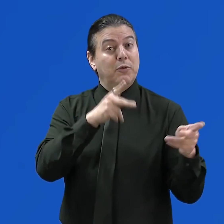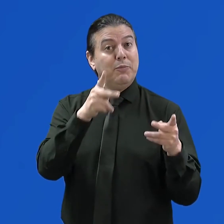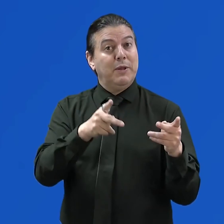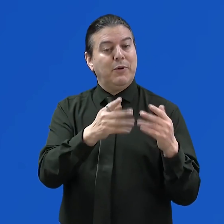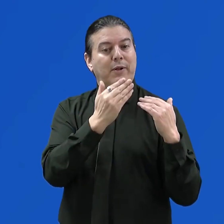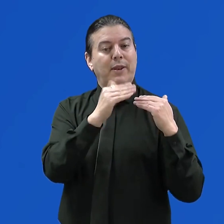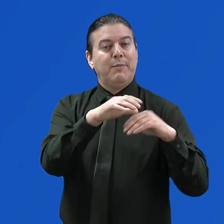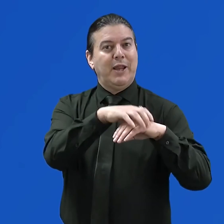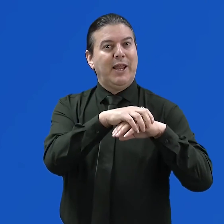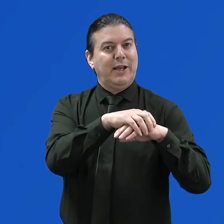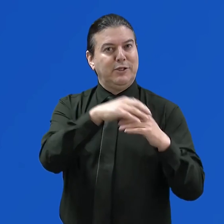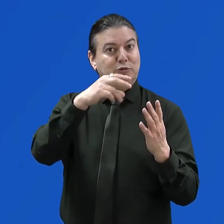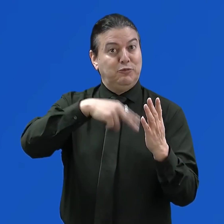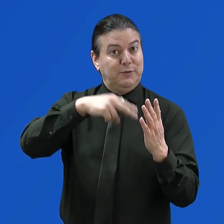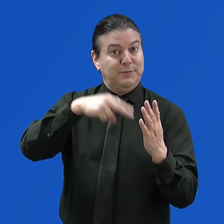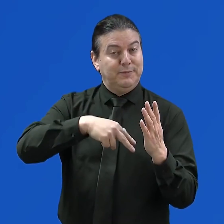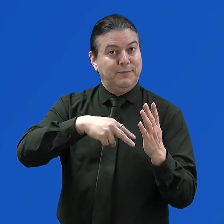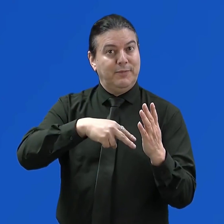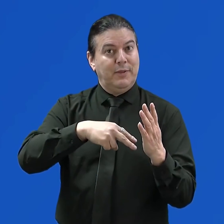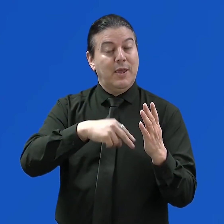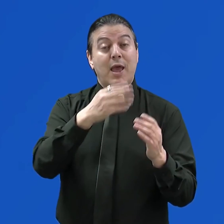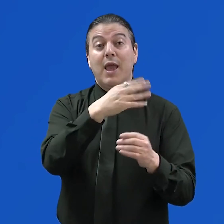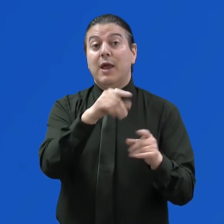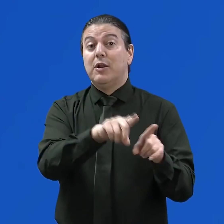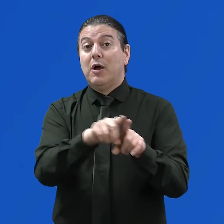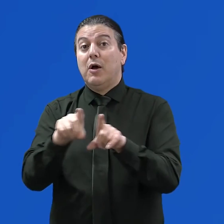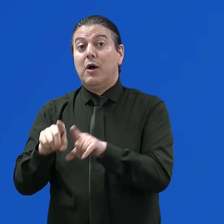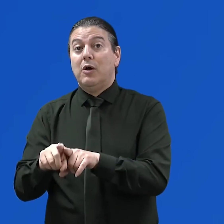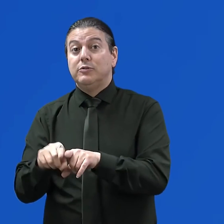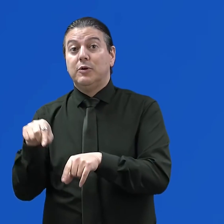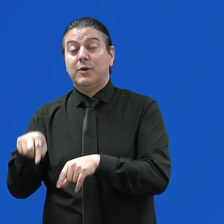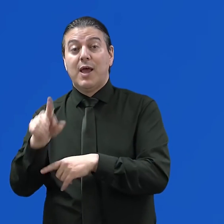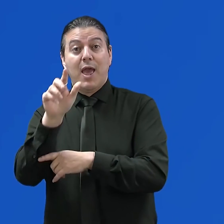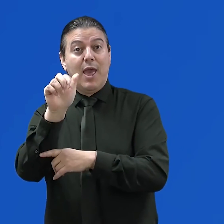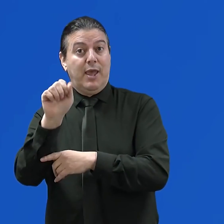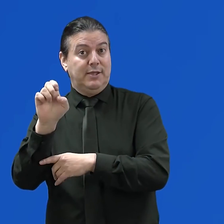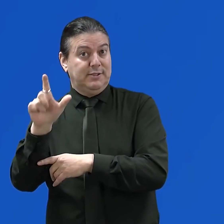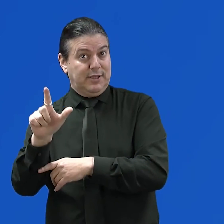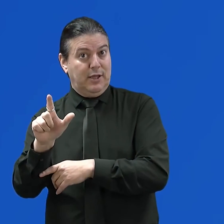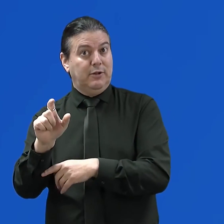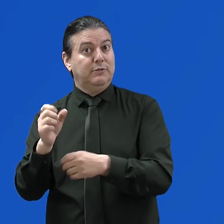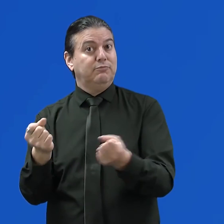people with limited English and in American Sign Language.